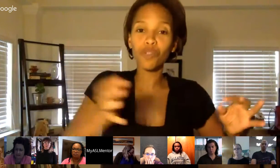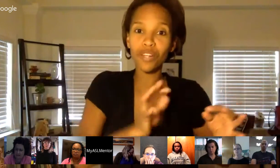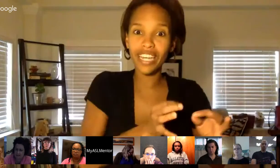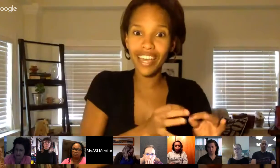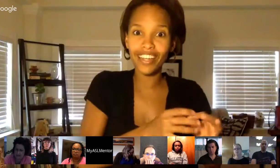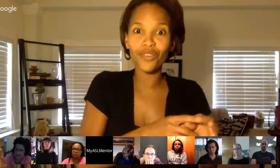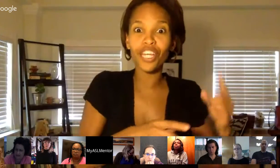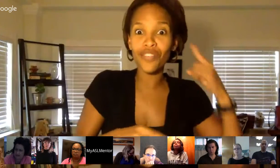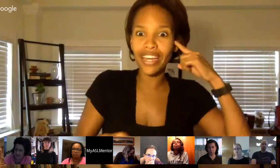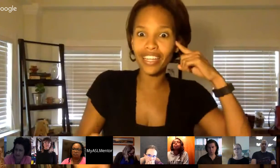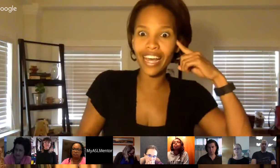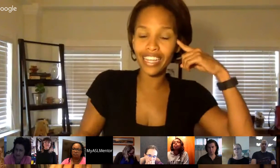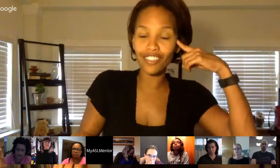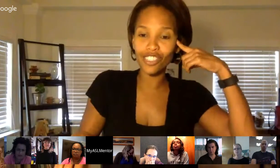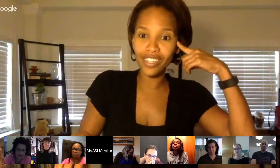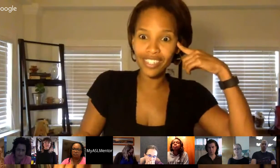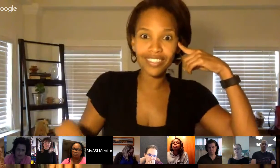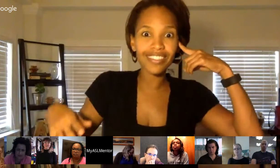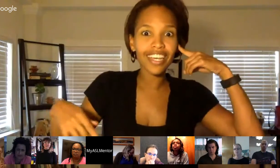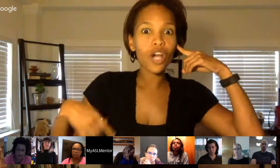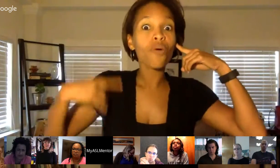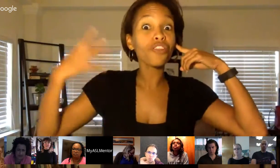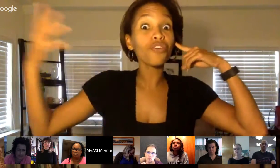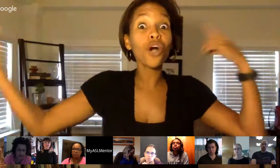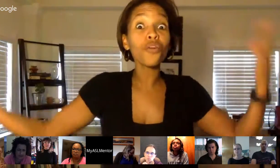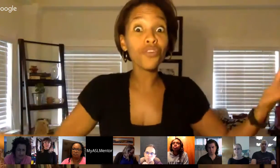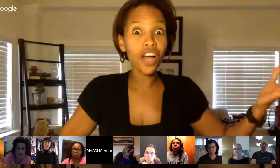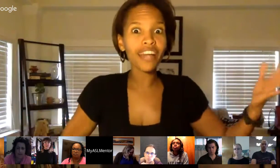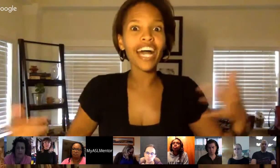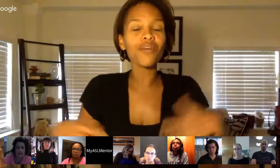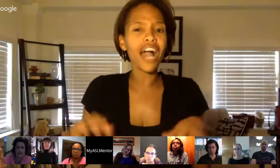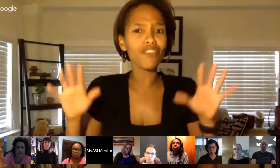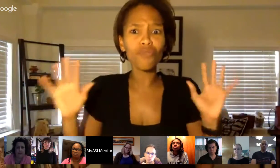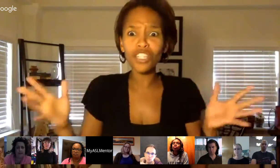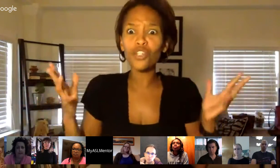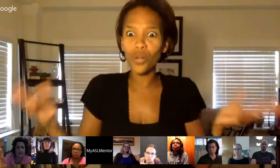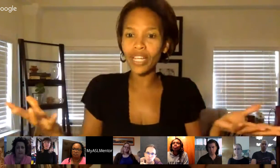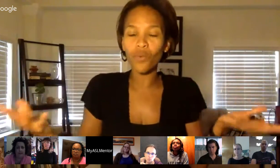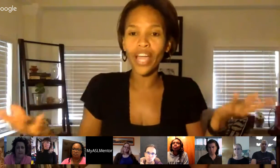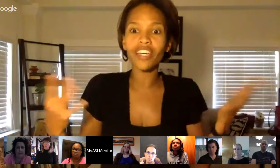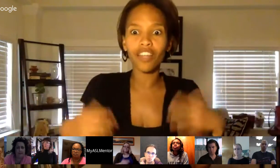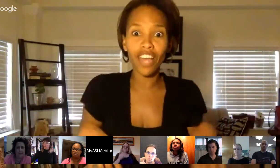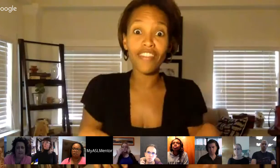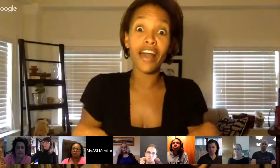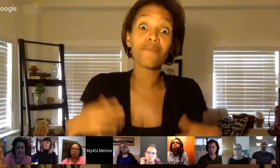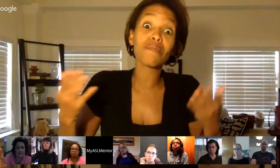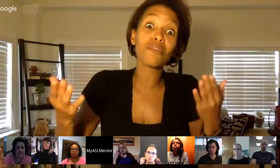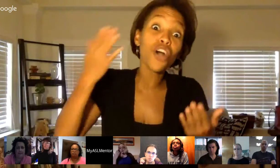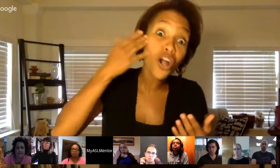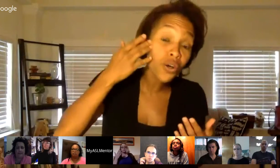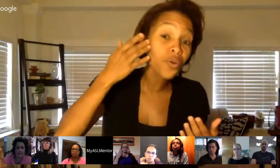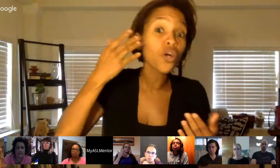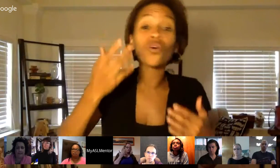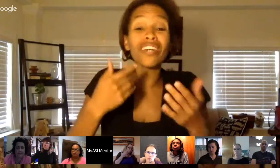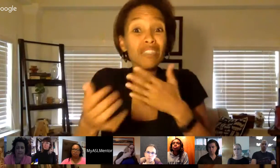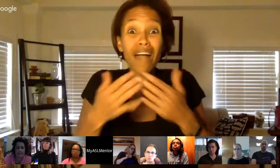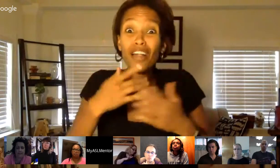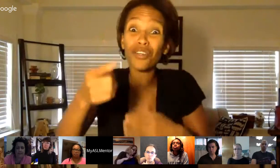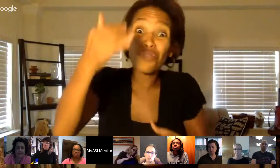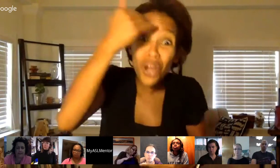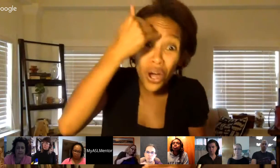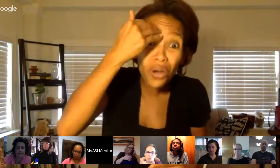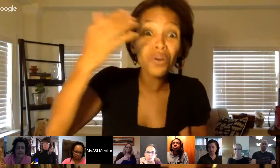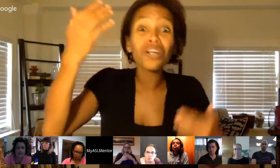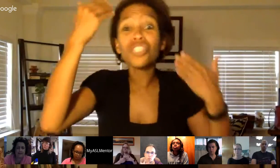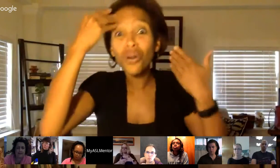you're interpreting again and you hear that English sentence, whether you know it or not, now you have a really great way to convey that. Maybe no, or doesn't matter,